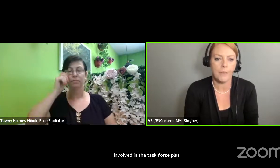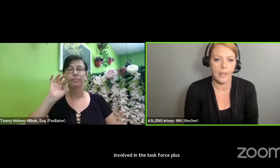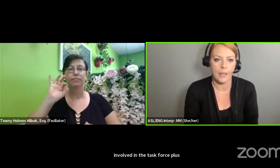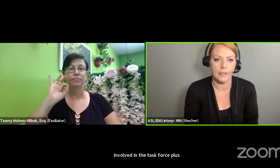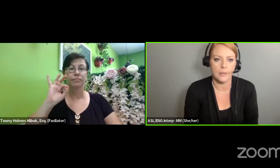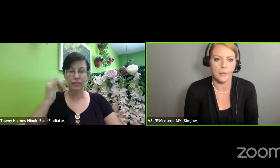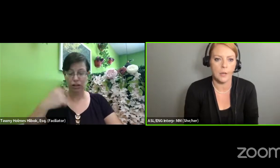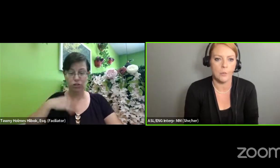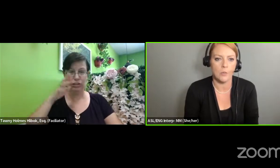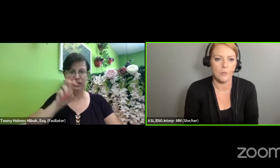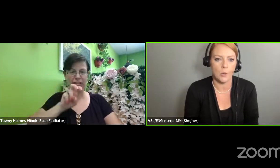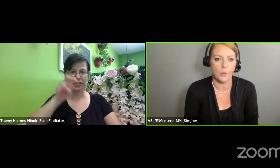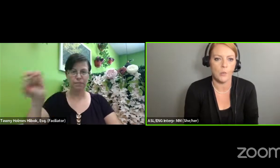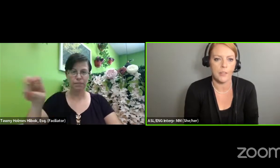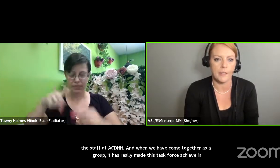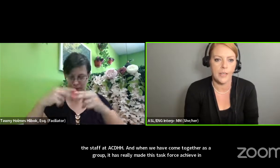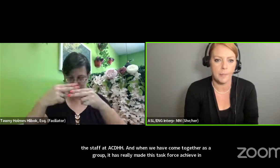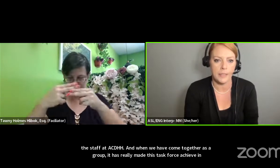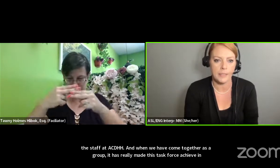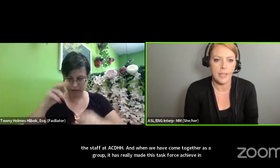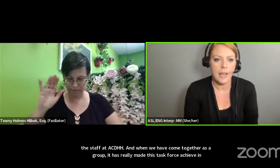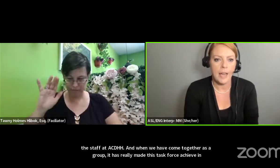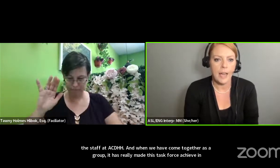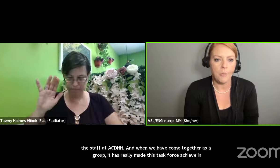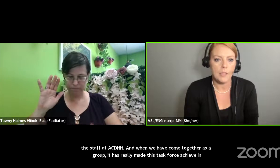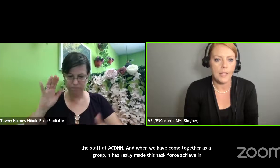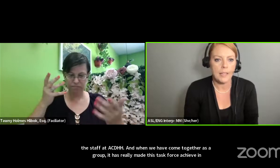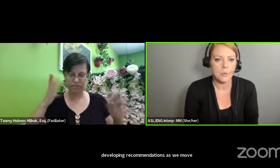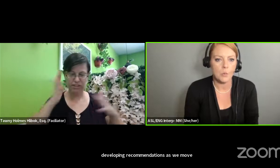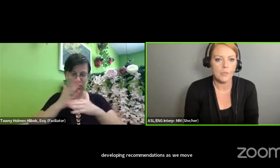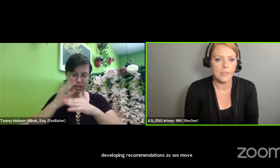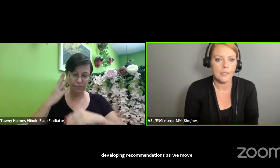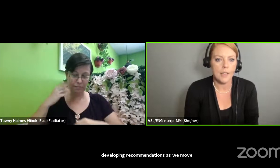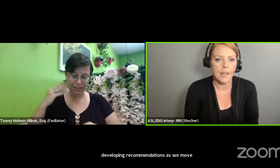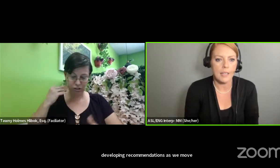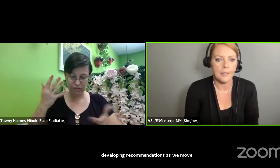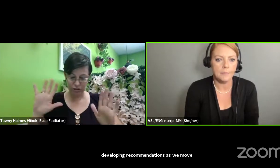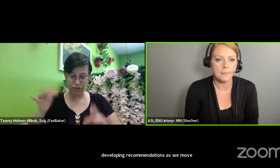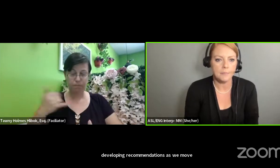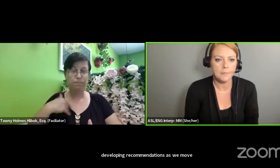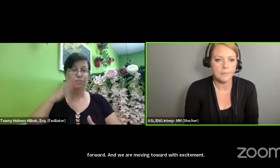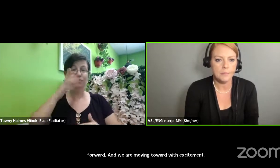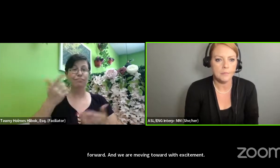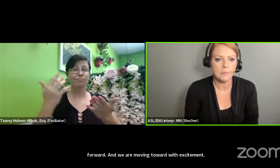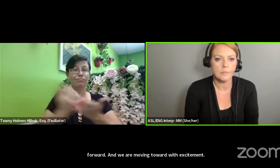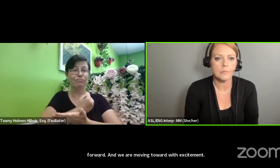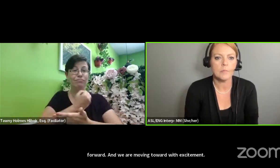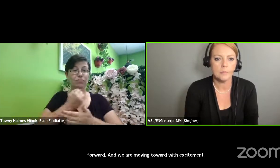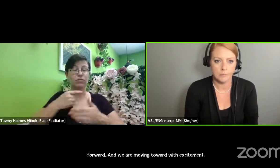forward. And we are moving forward with excitement. I would like to move to